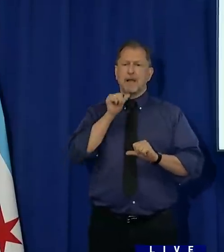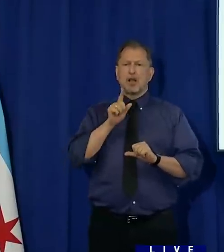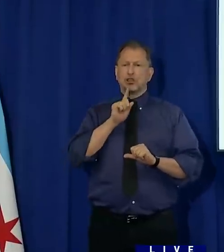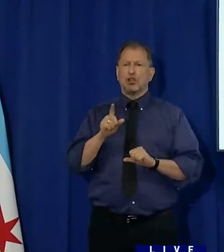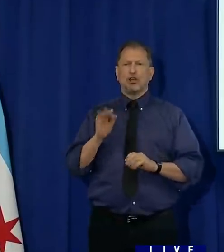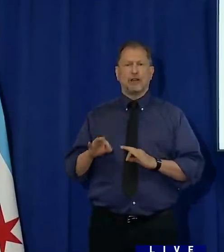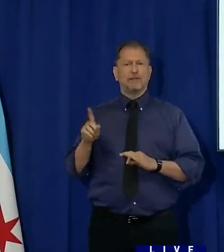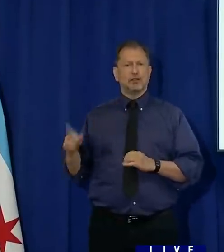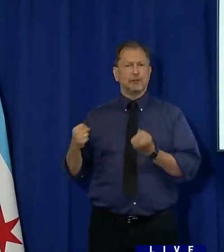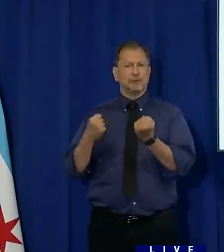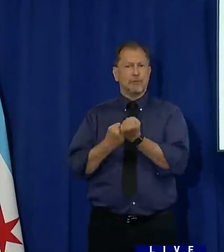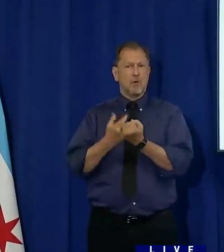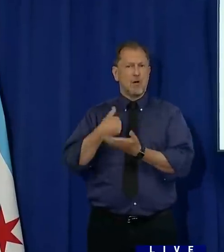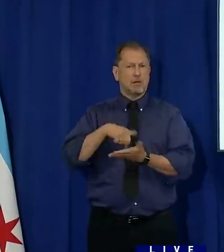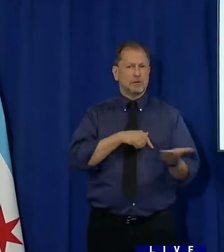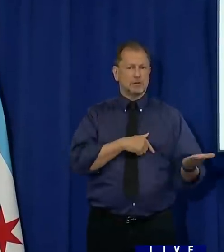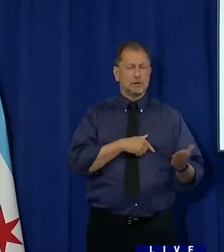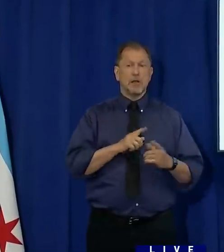without